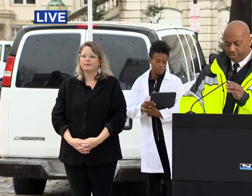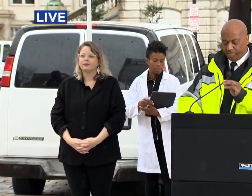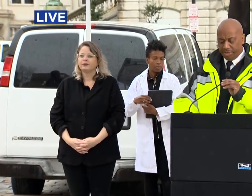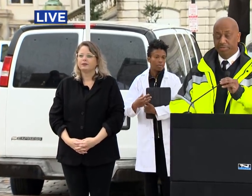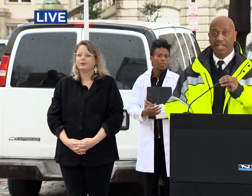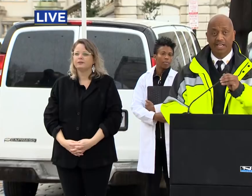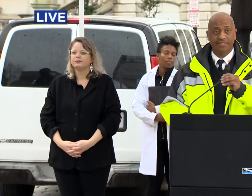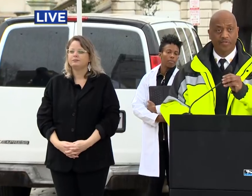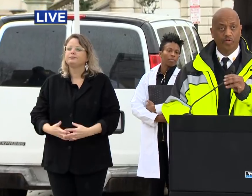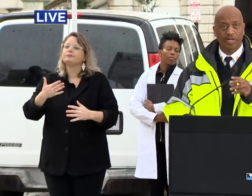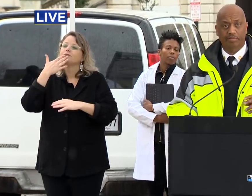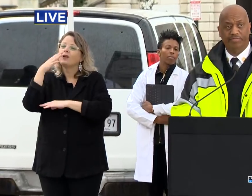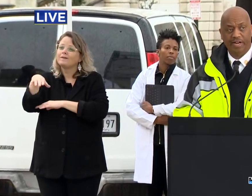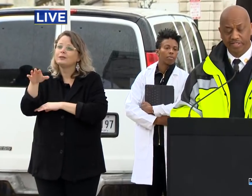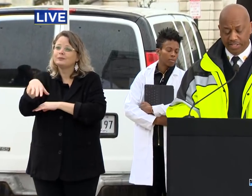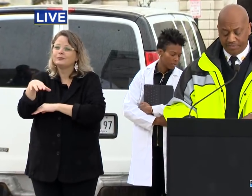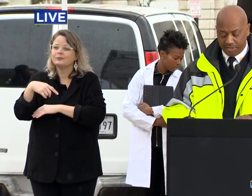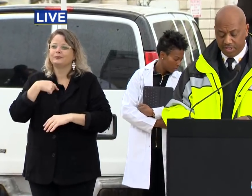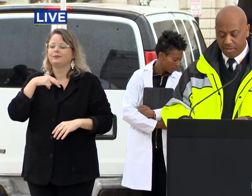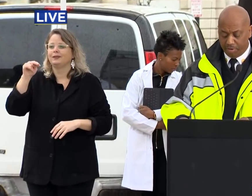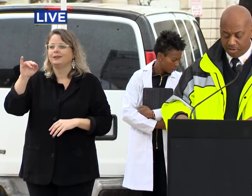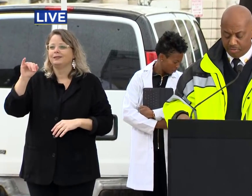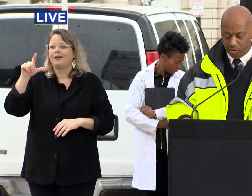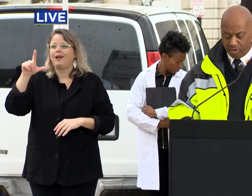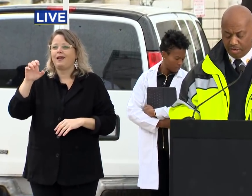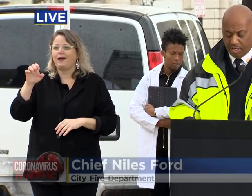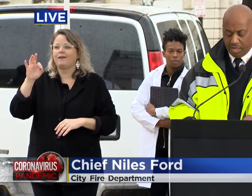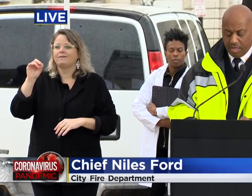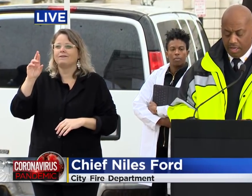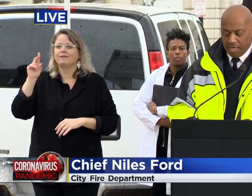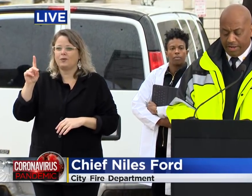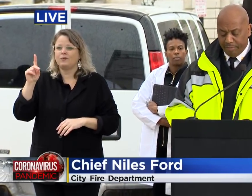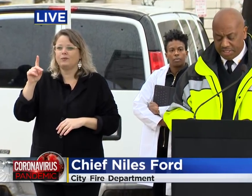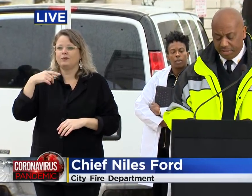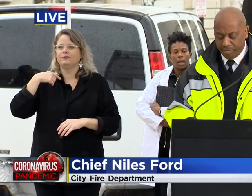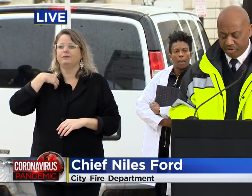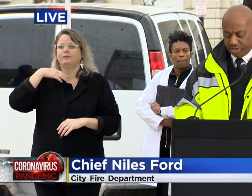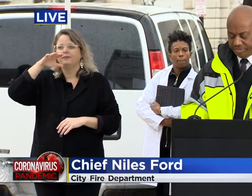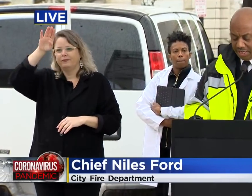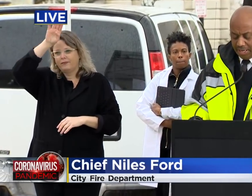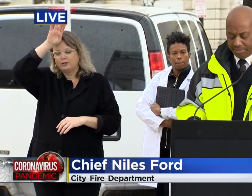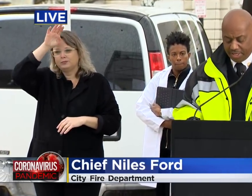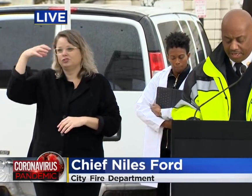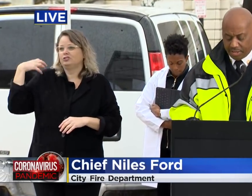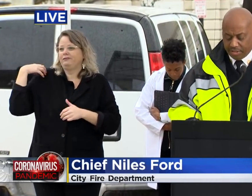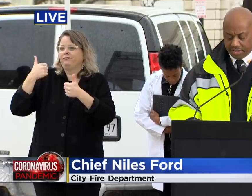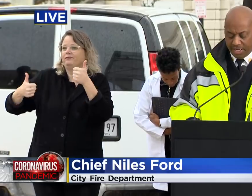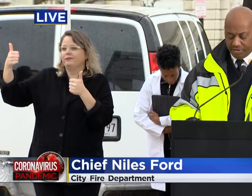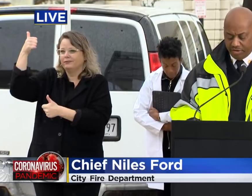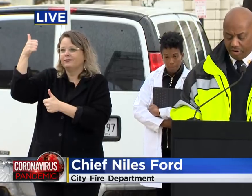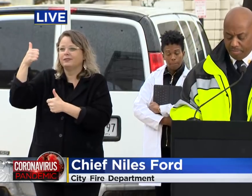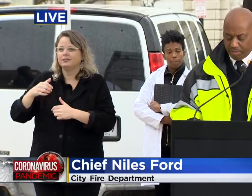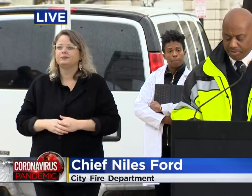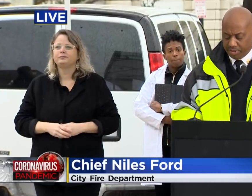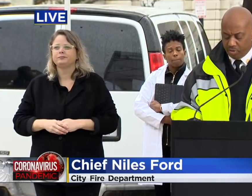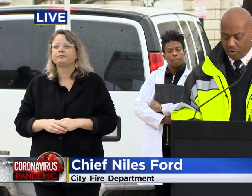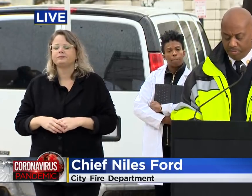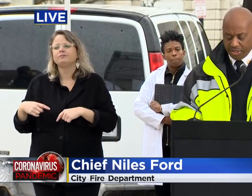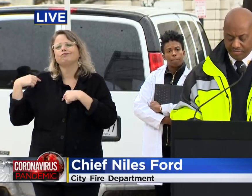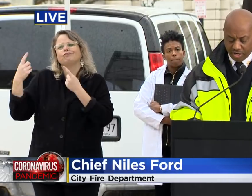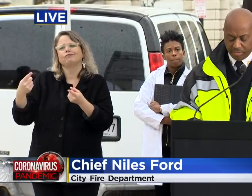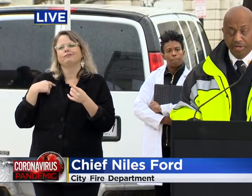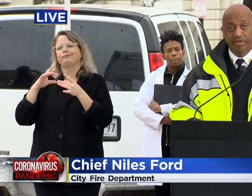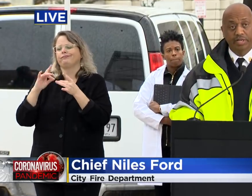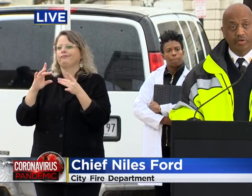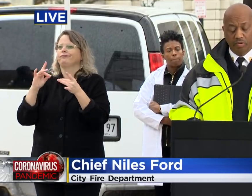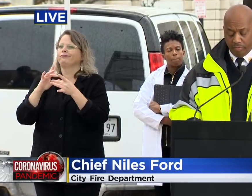Good afternoon. My name is Niles Ford. I'm the fire chief for the city of Baltimore. I've mentioned a myriad of times that the safety of our members and the